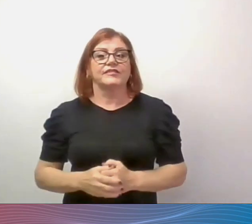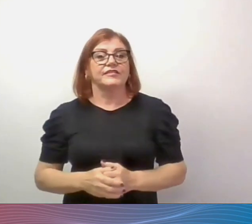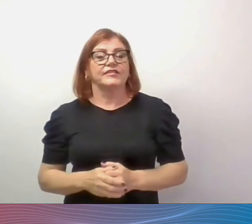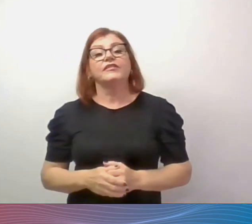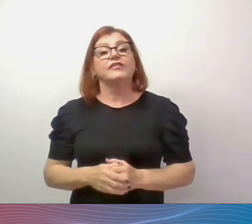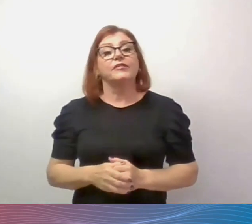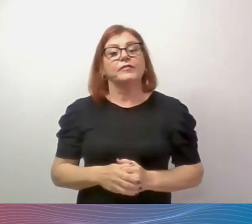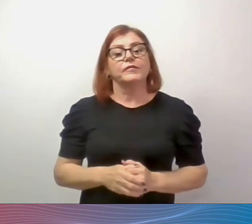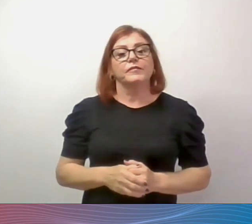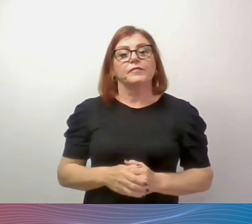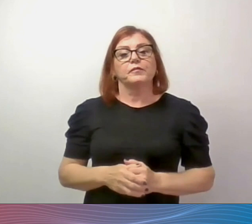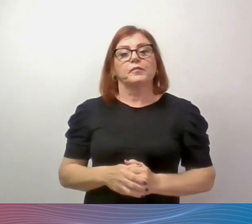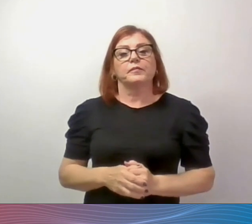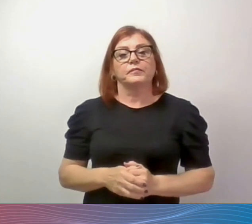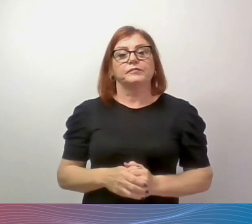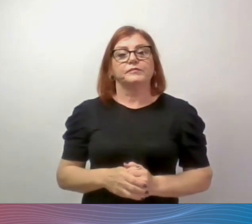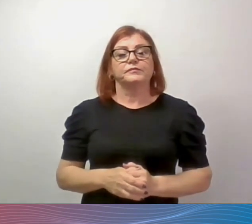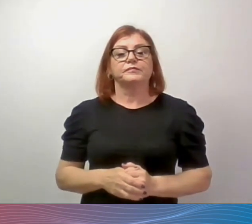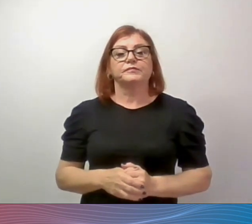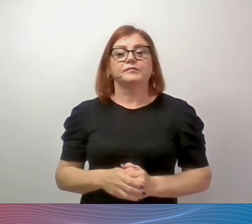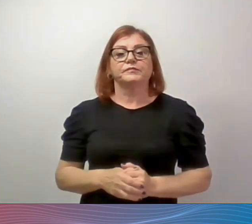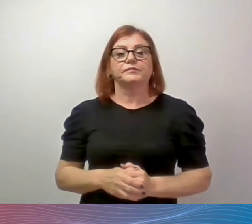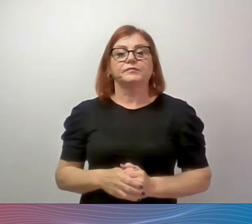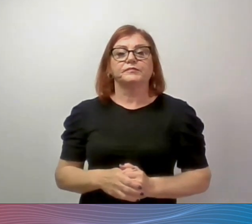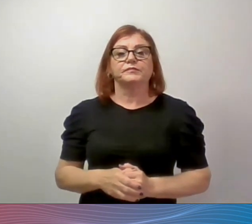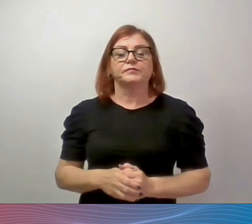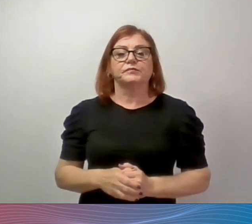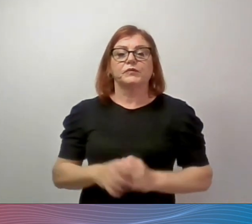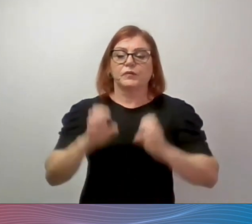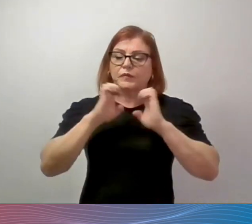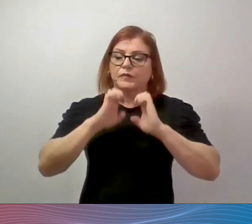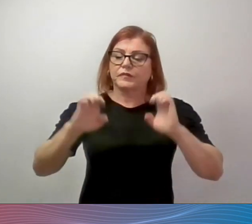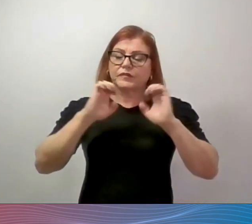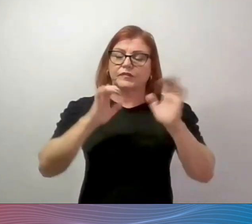was given this burden to preach the